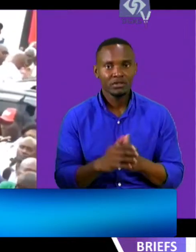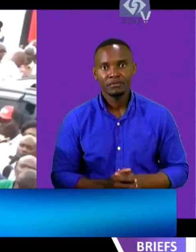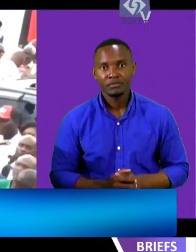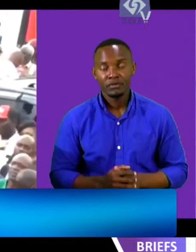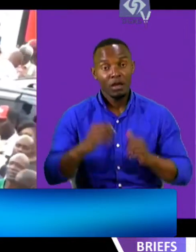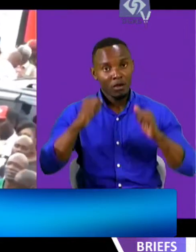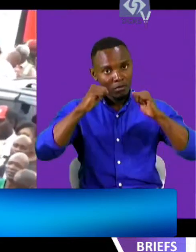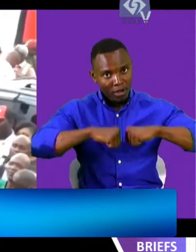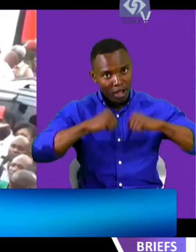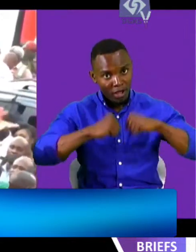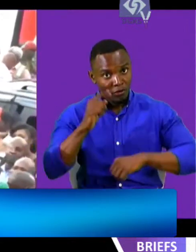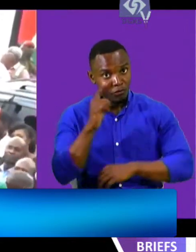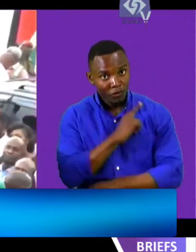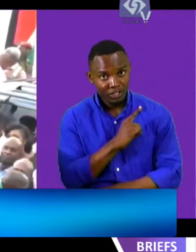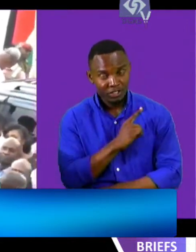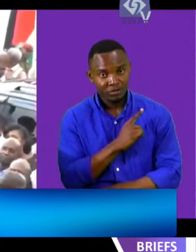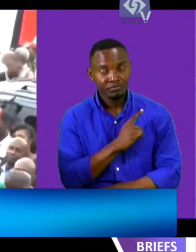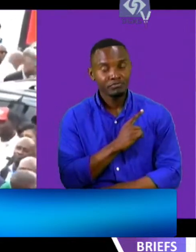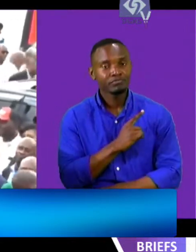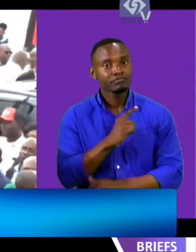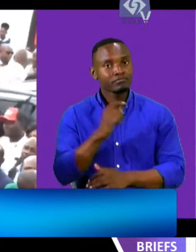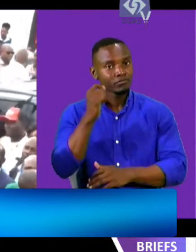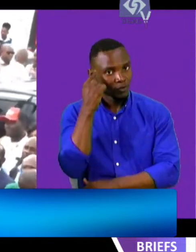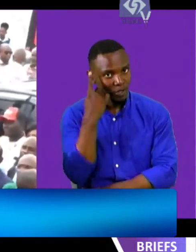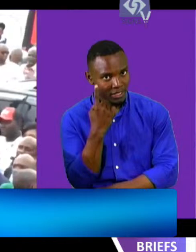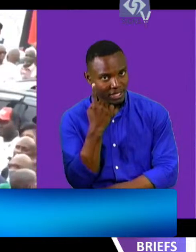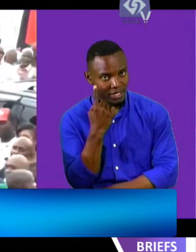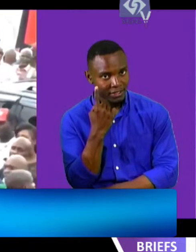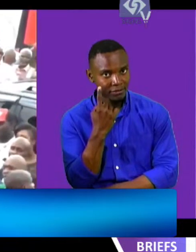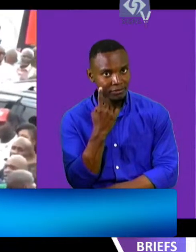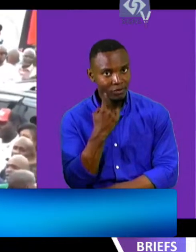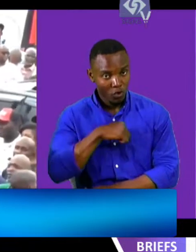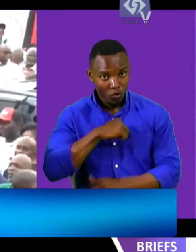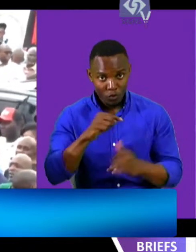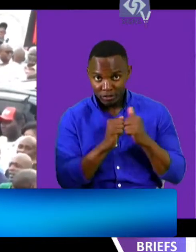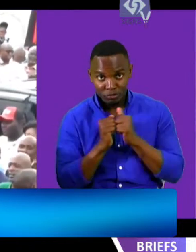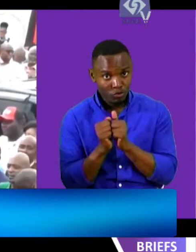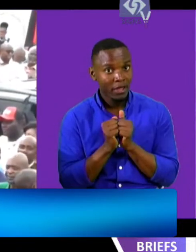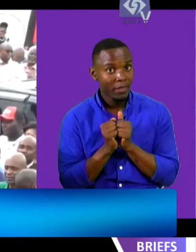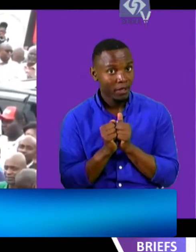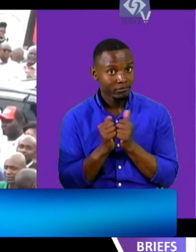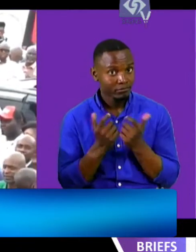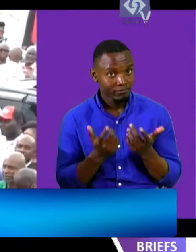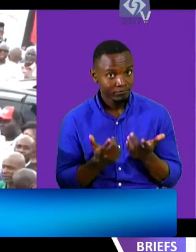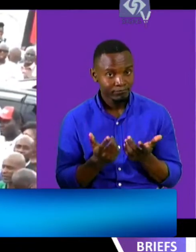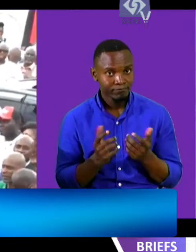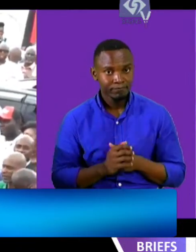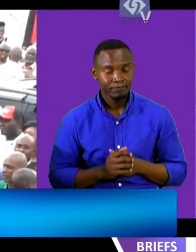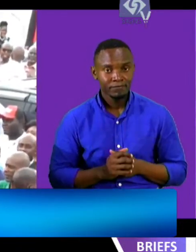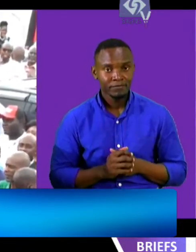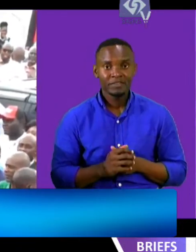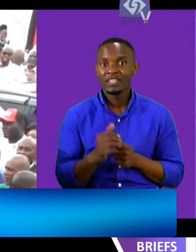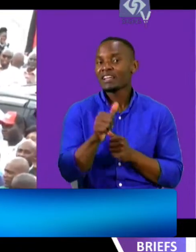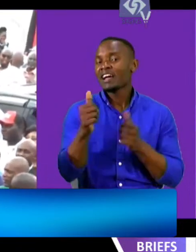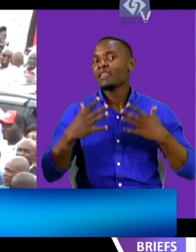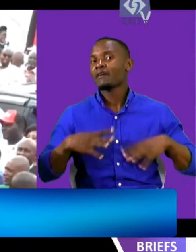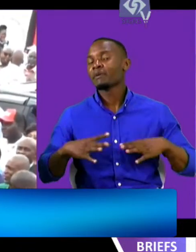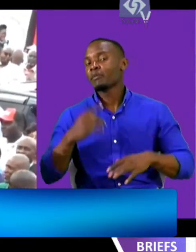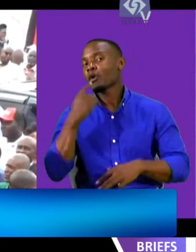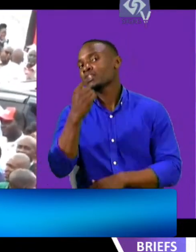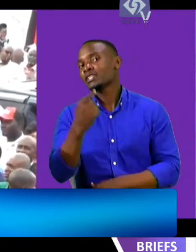Tumekubaliana jameni? Tunaelewana? Tuko pamoja ama tuko pamoja? Kuna watu